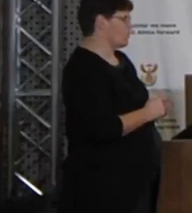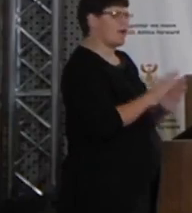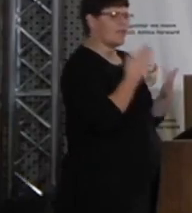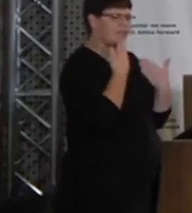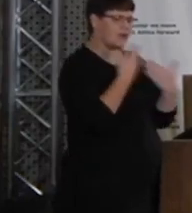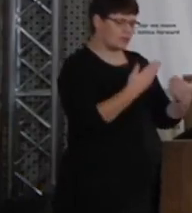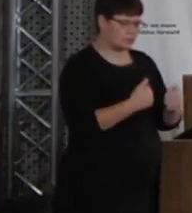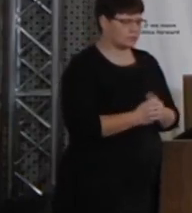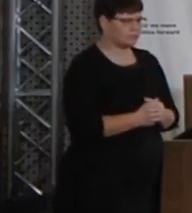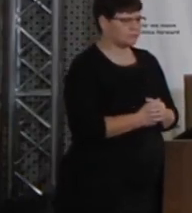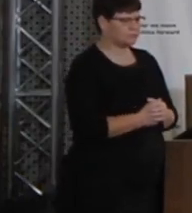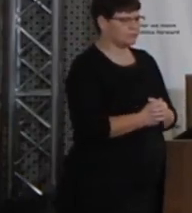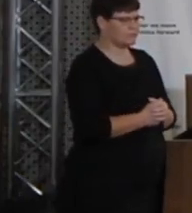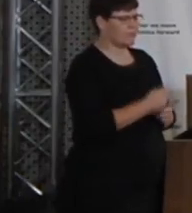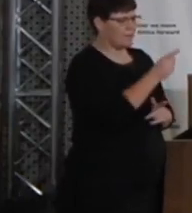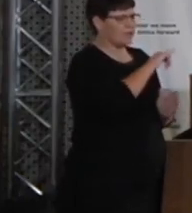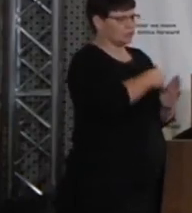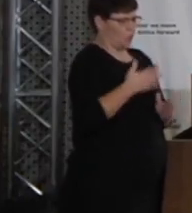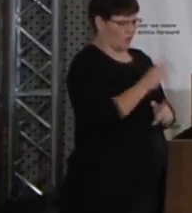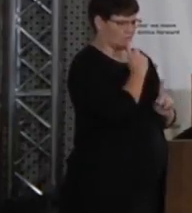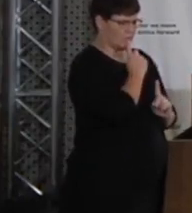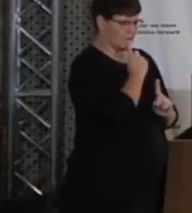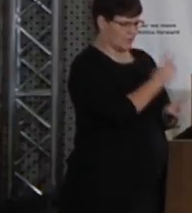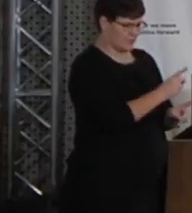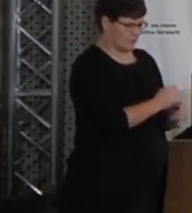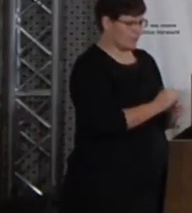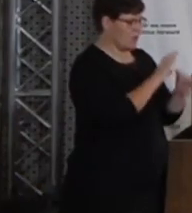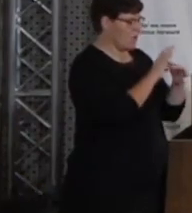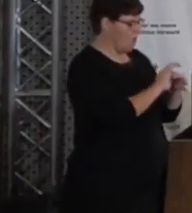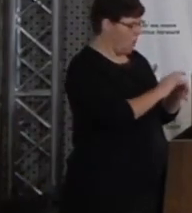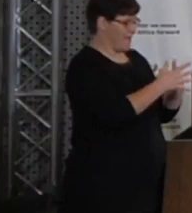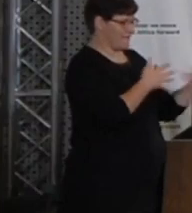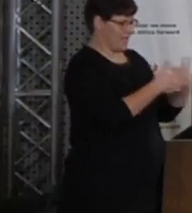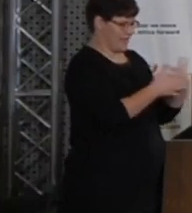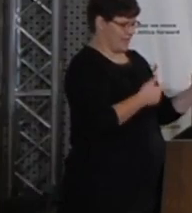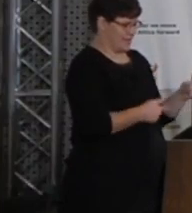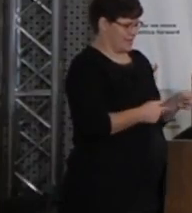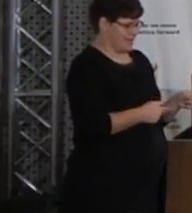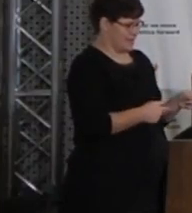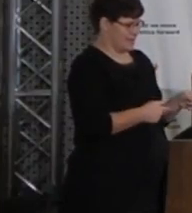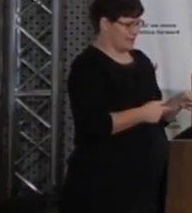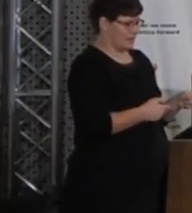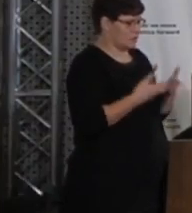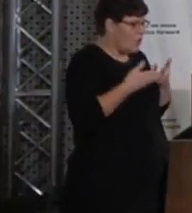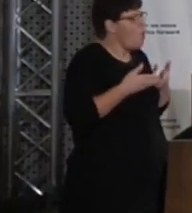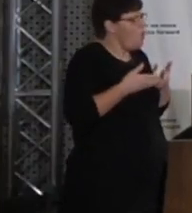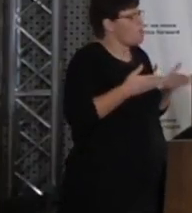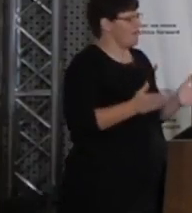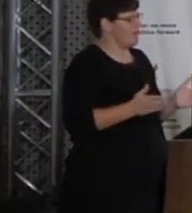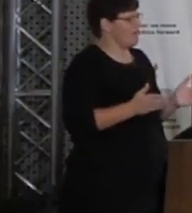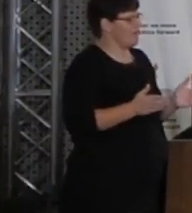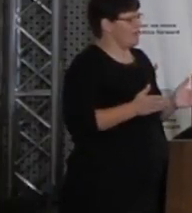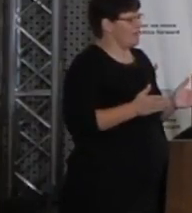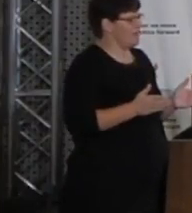Thank you. Let me just say that Home Affairs is open for